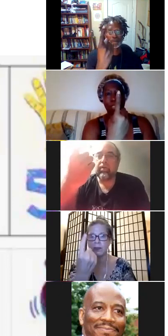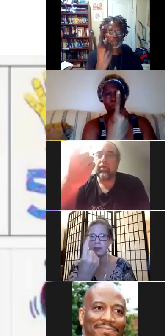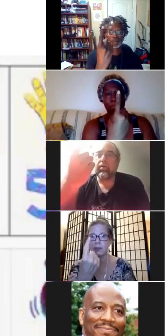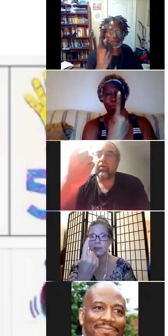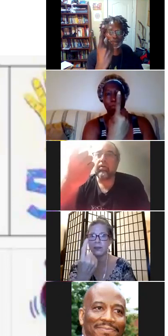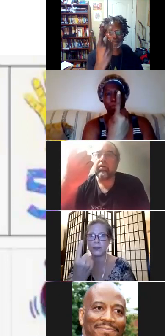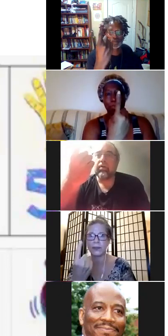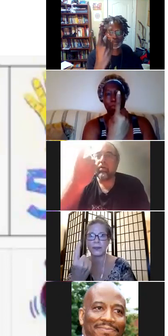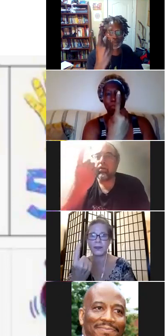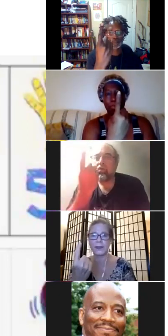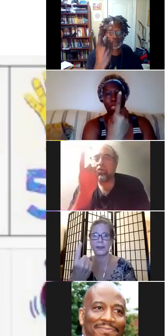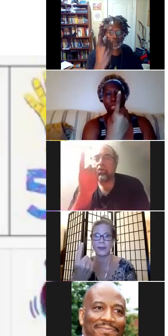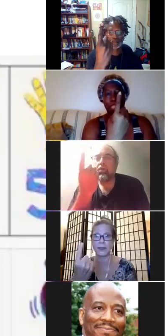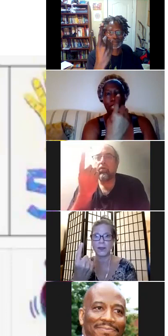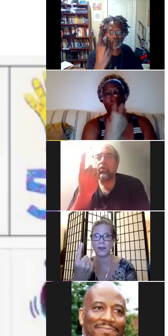1,